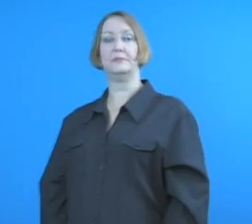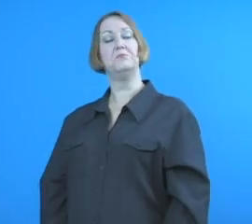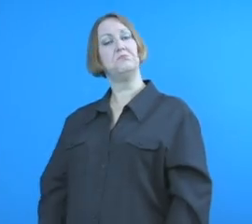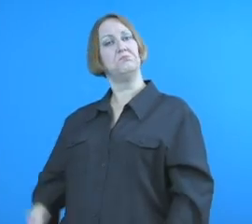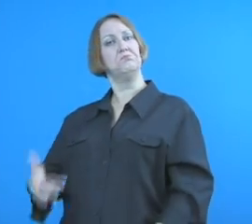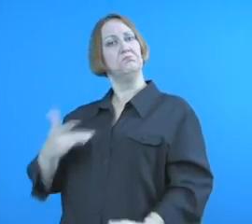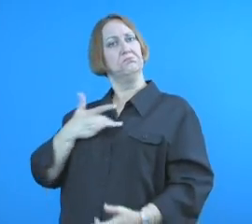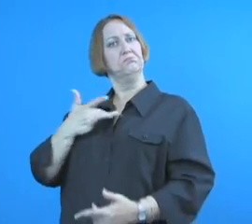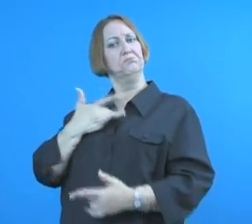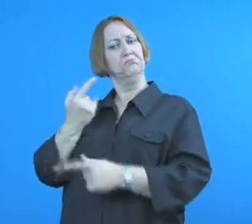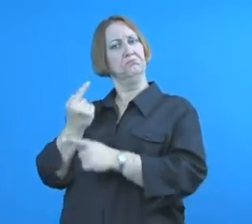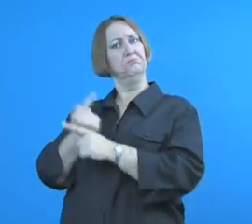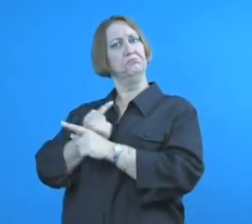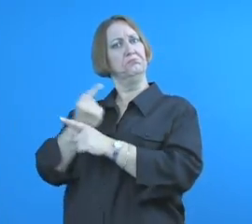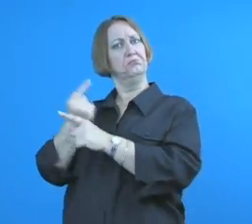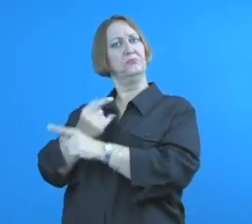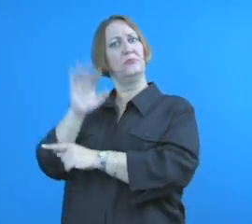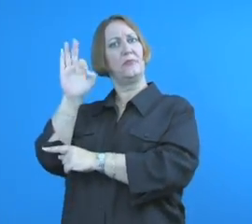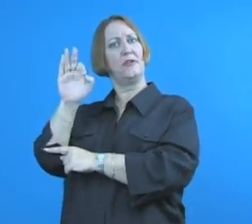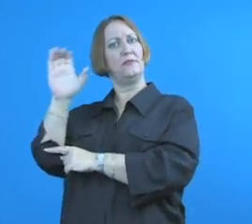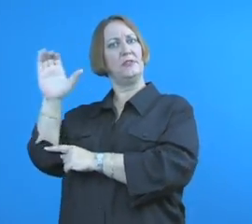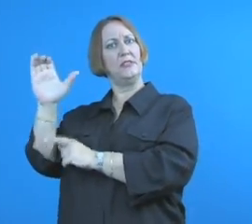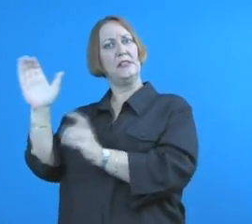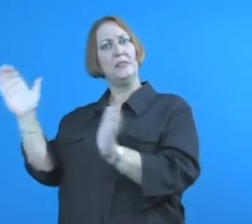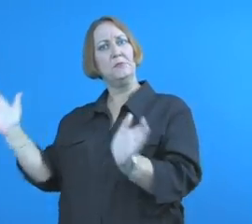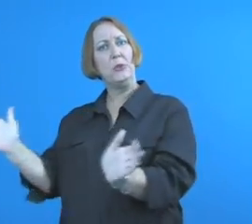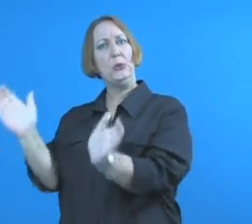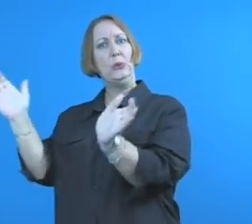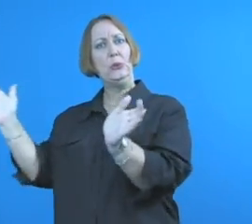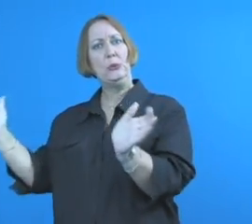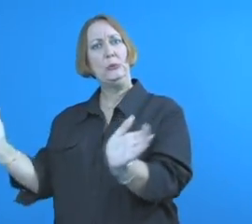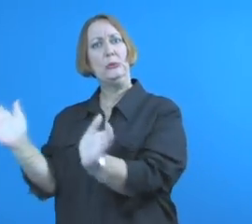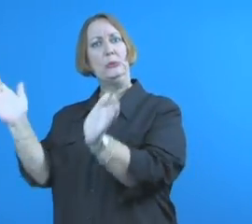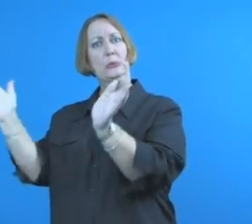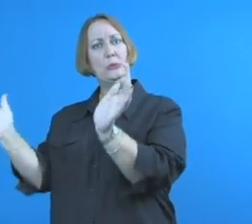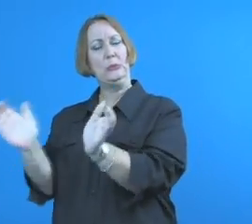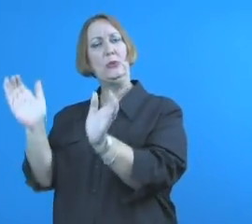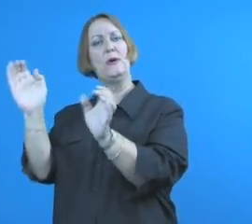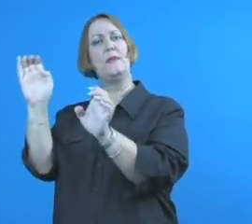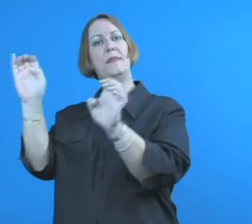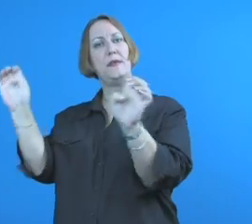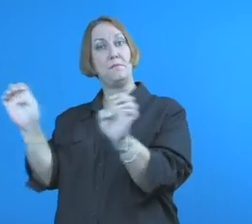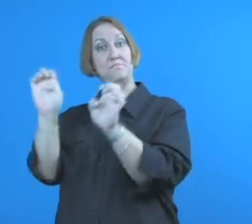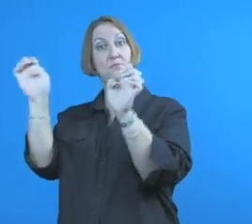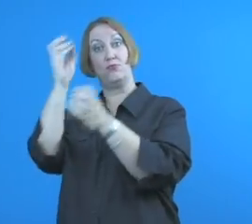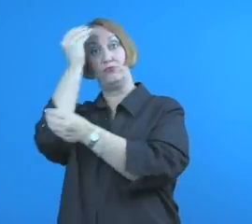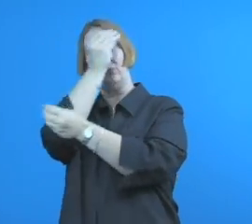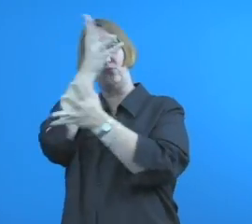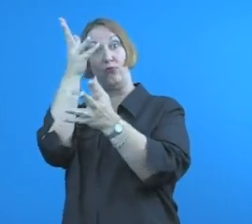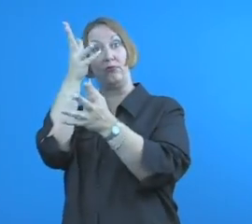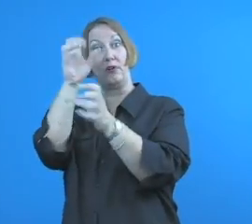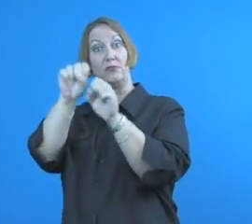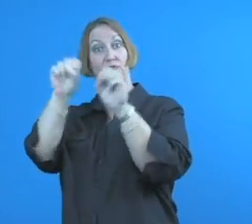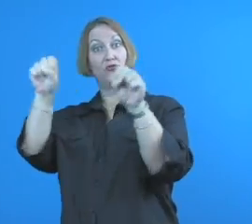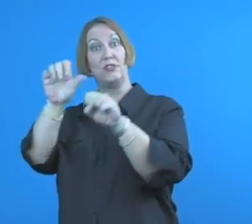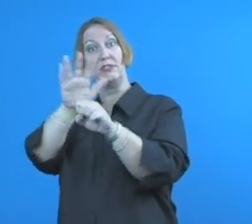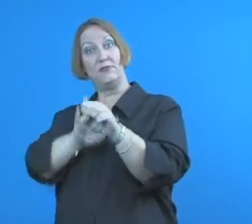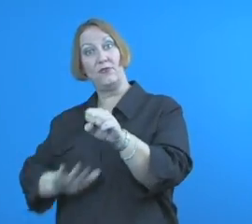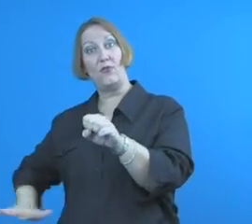It's more than appropriate that the FCC is pushing such a nationwide emergency notification system, but where services and capabilities